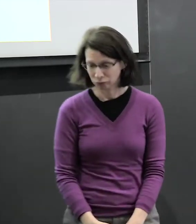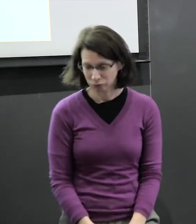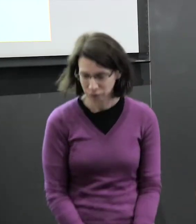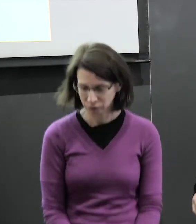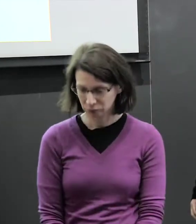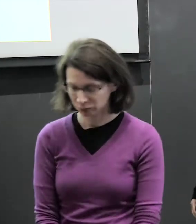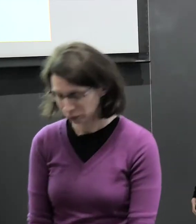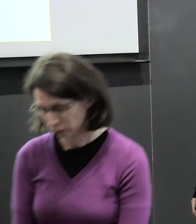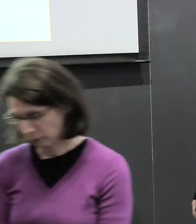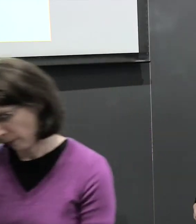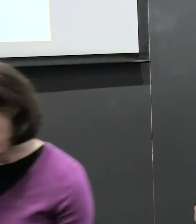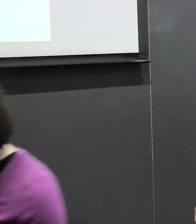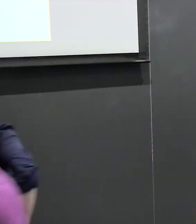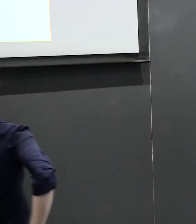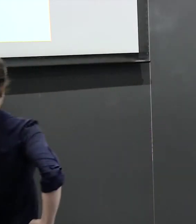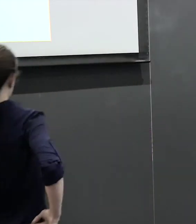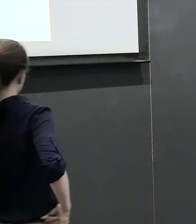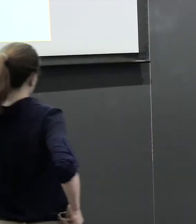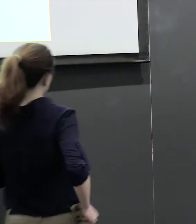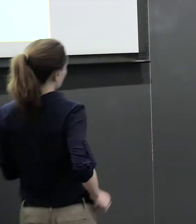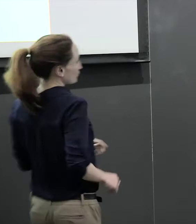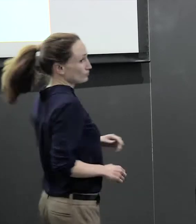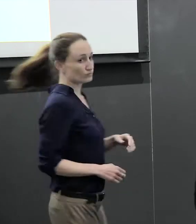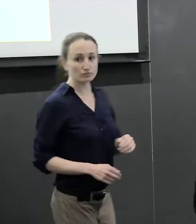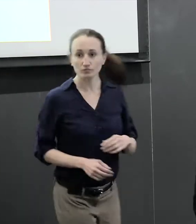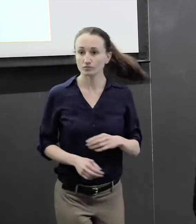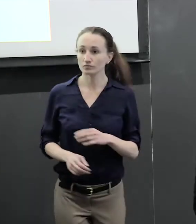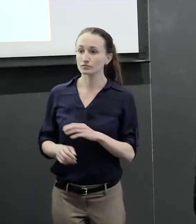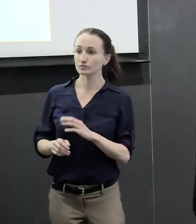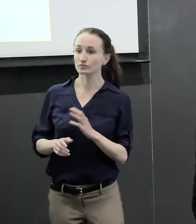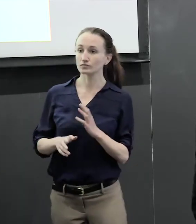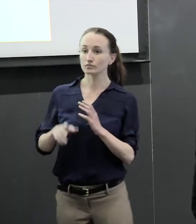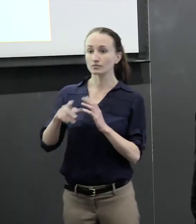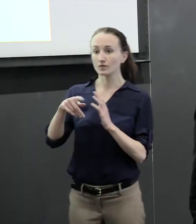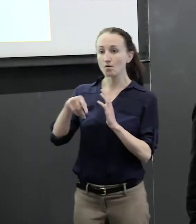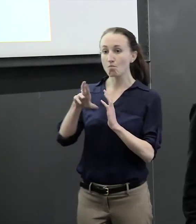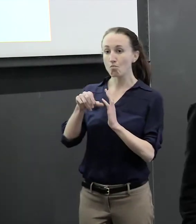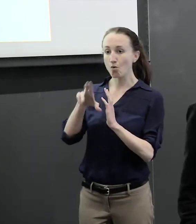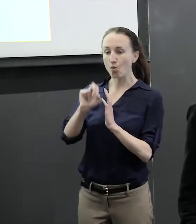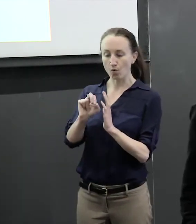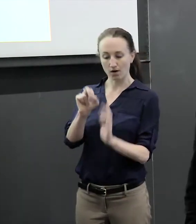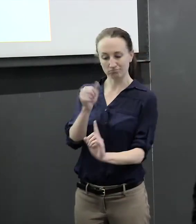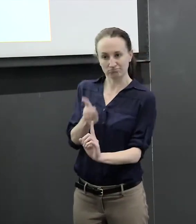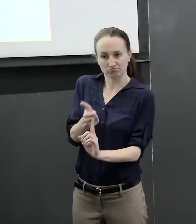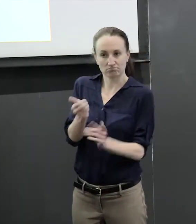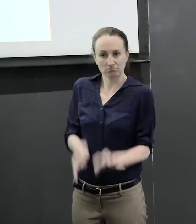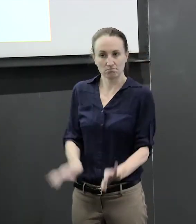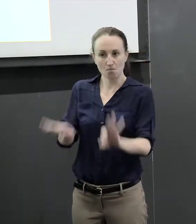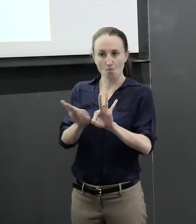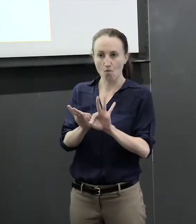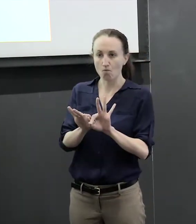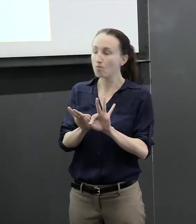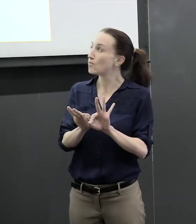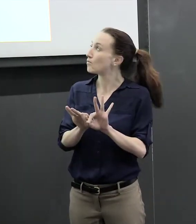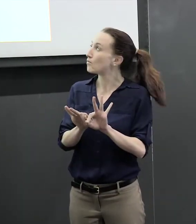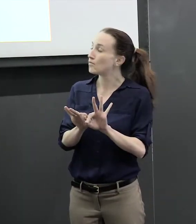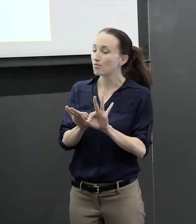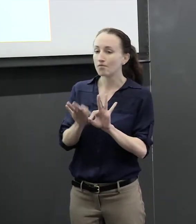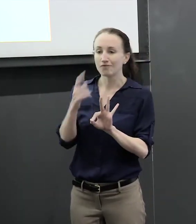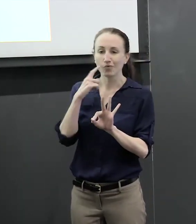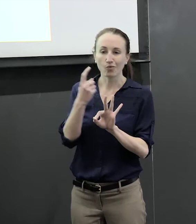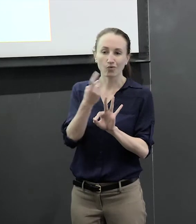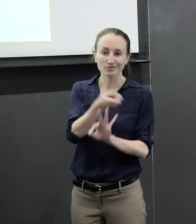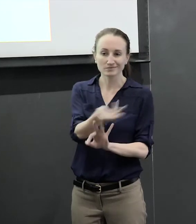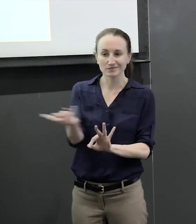Now, pronouns turn out to be very important for a number